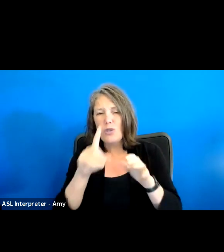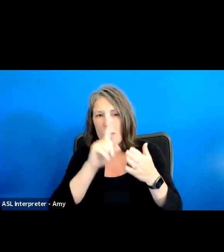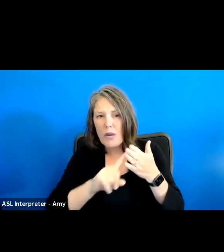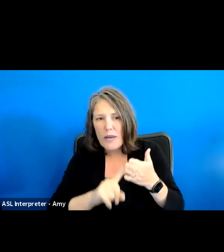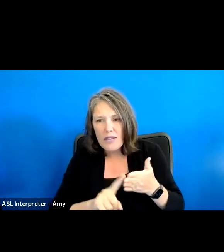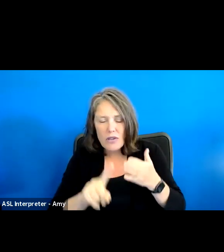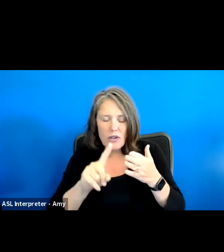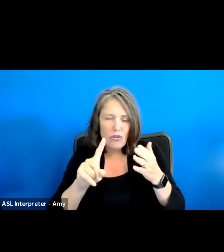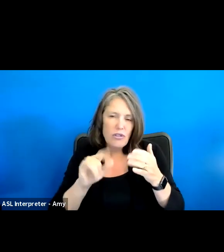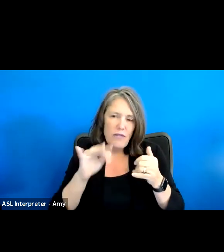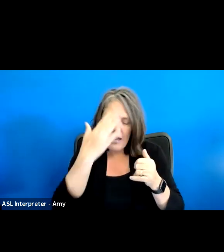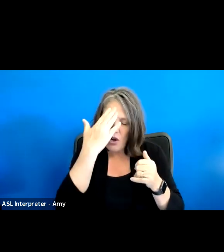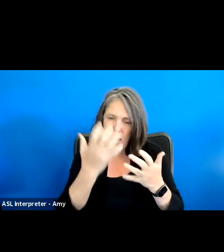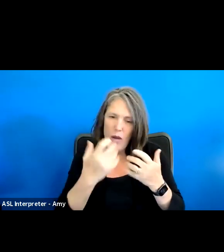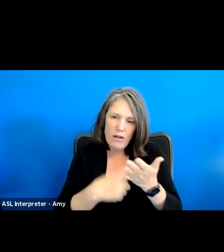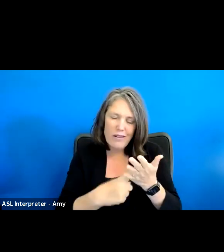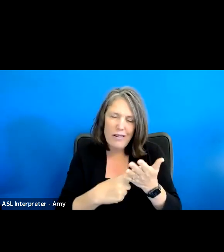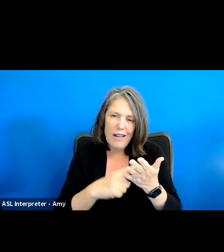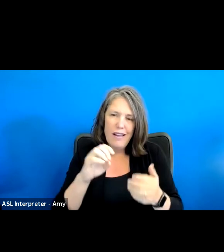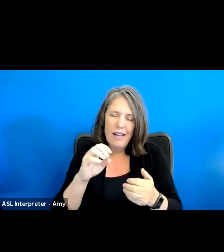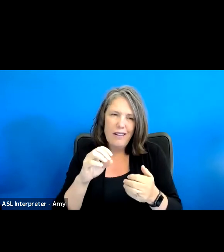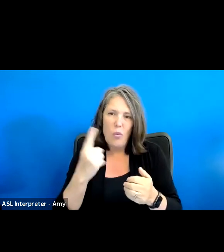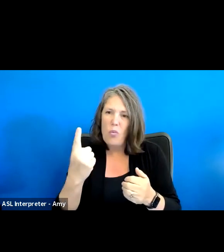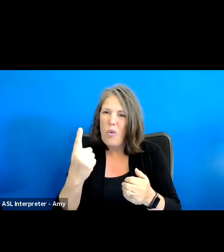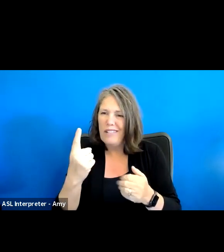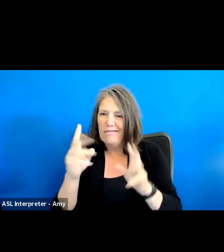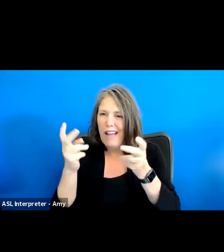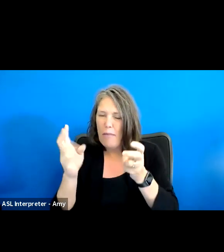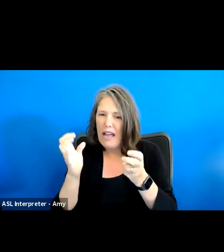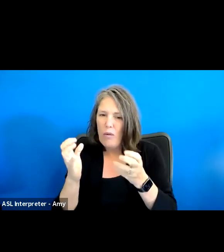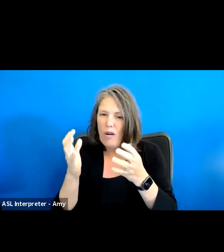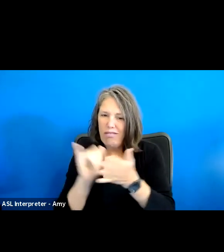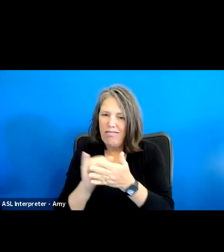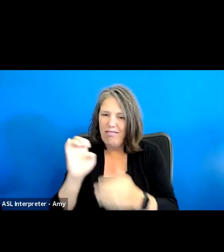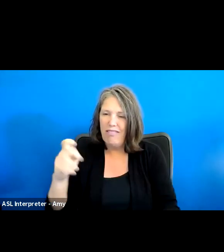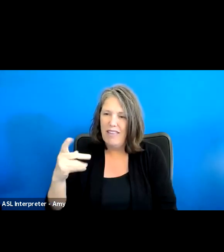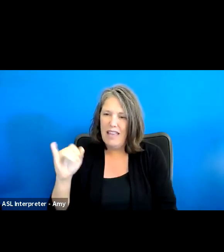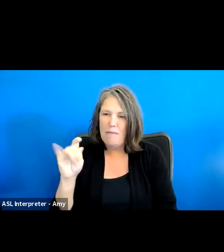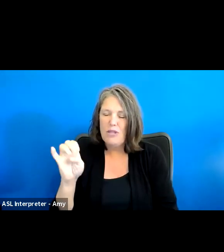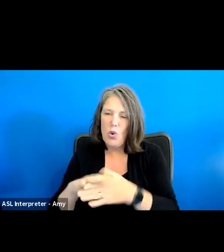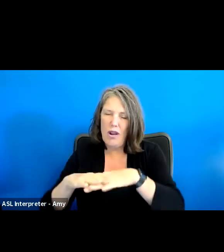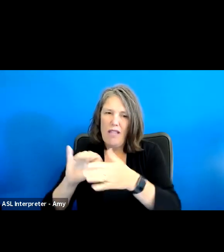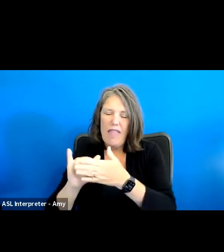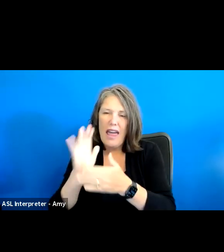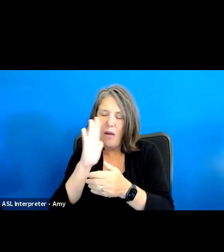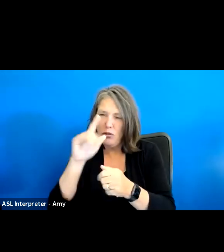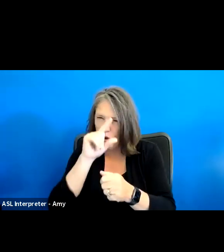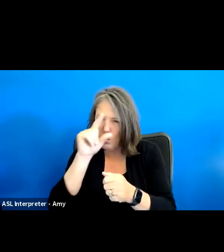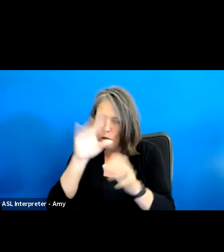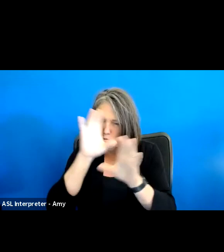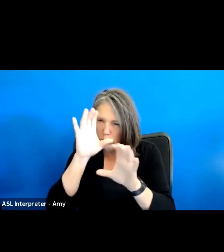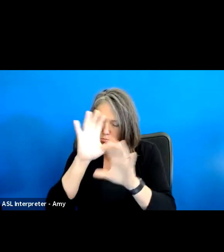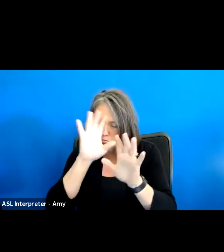If I know I want to cover an episode on a specific topic, I will just spend a lot of time Googling, looking